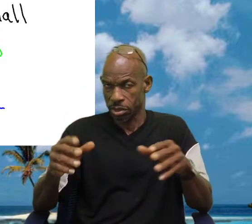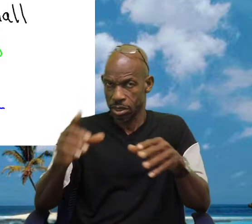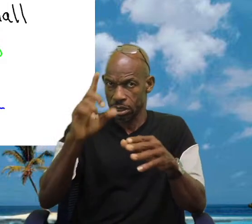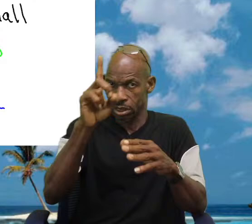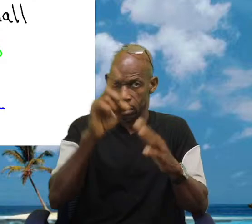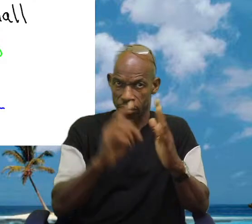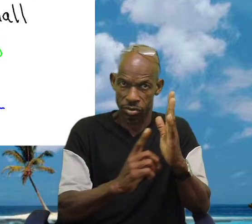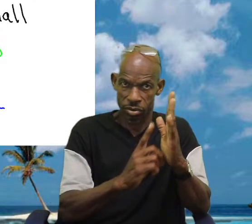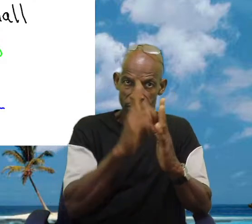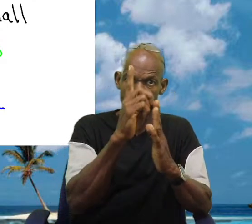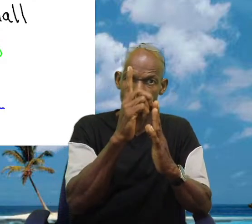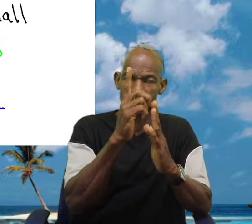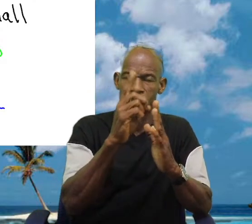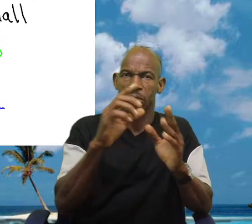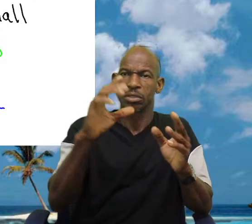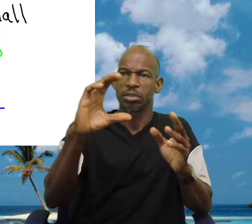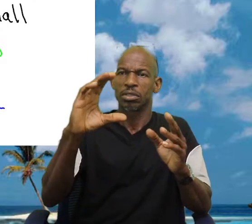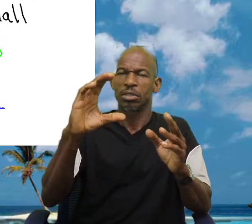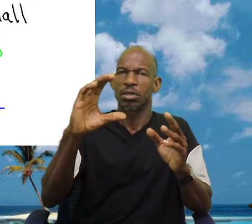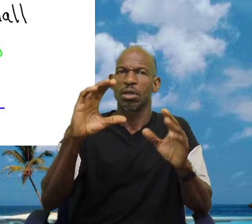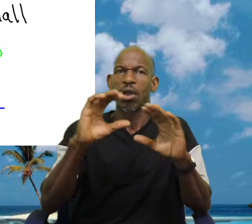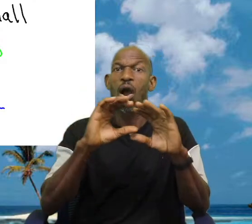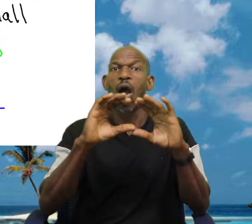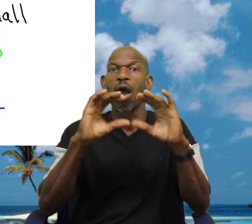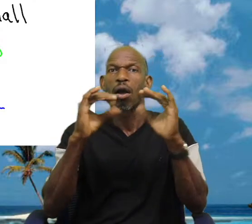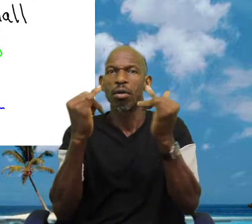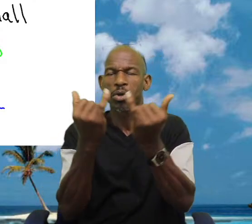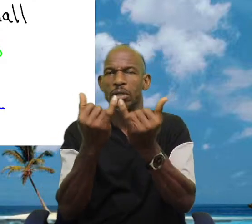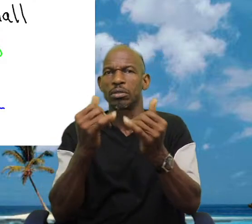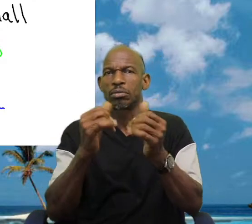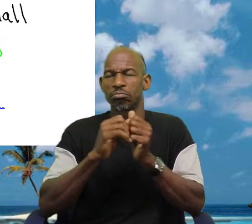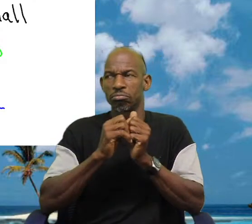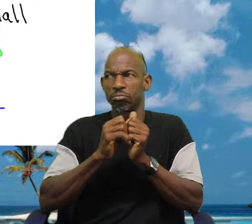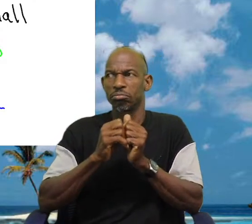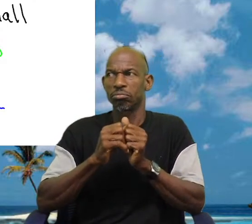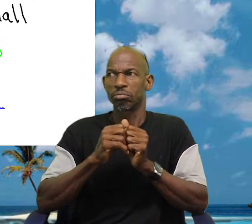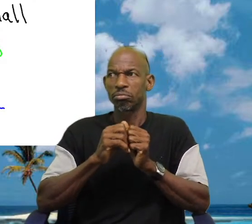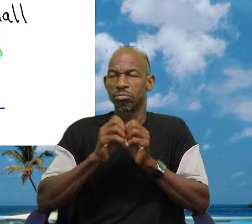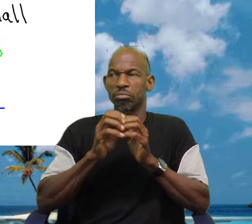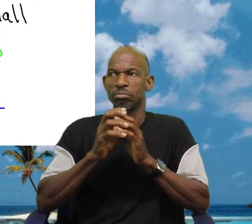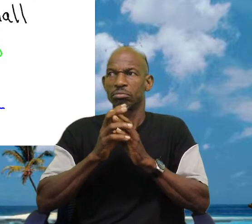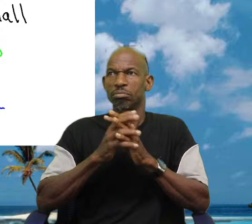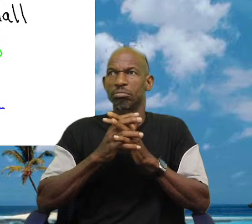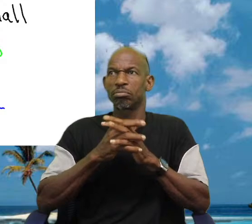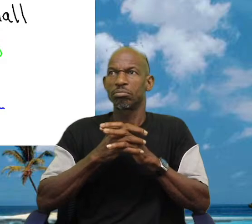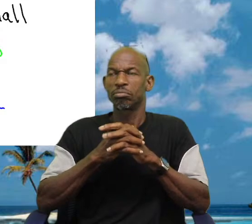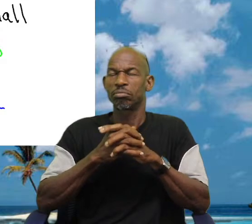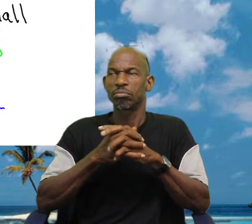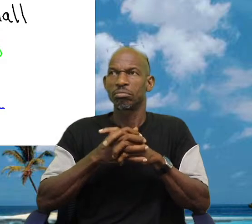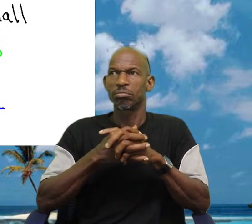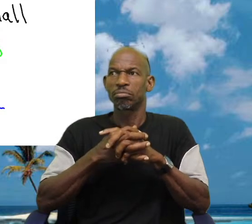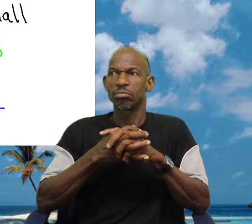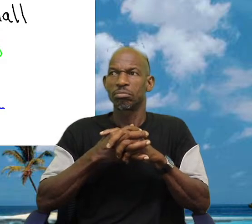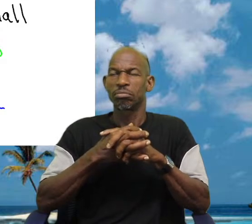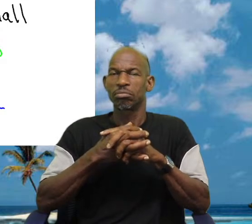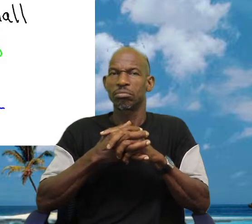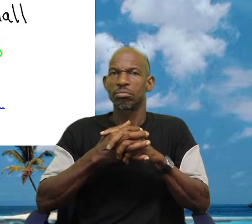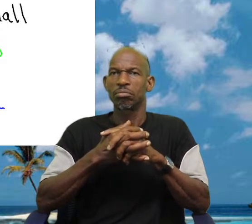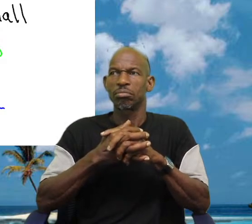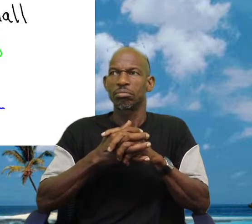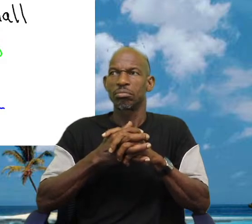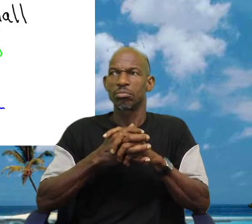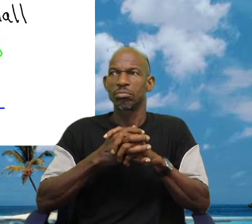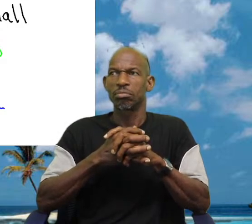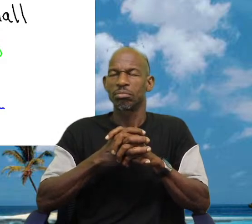see it, I know it is a place. So I can say the house is HDC. So